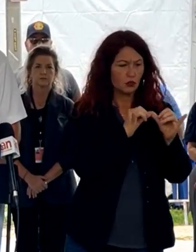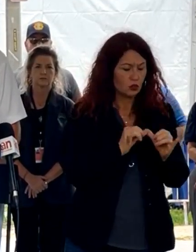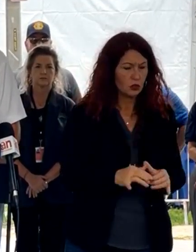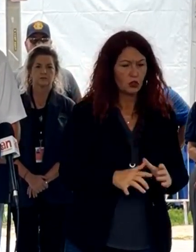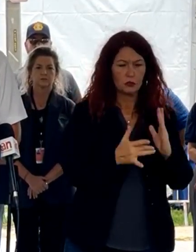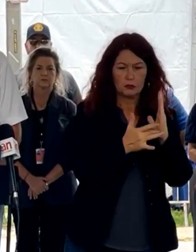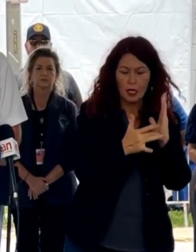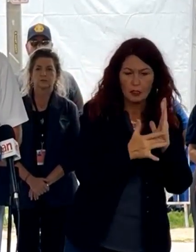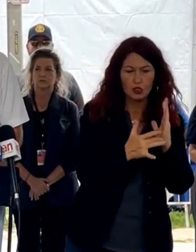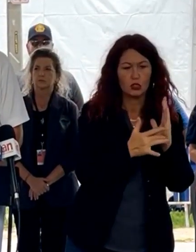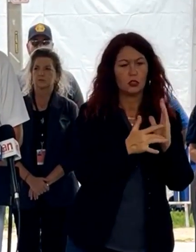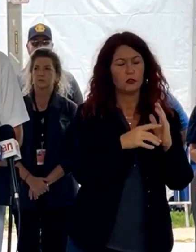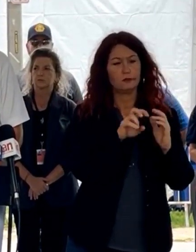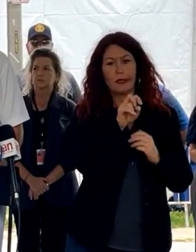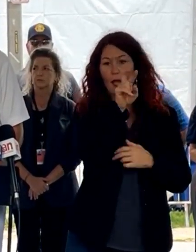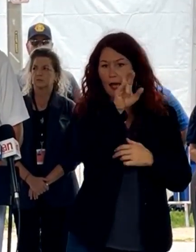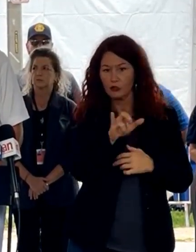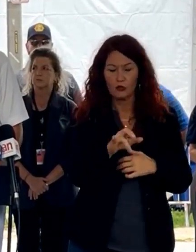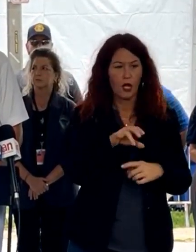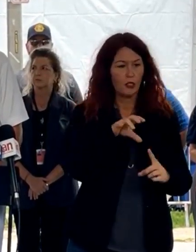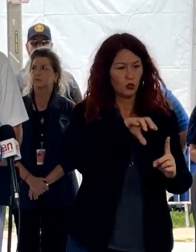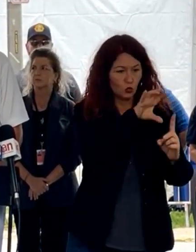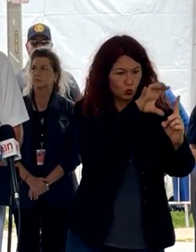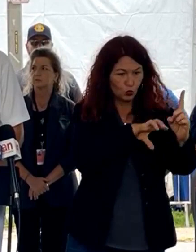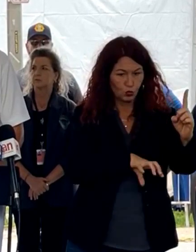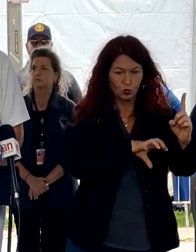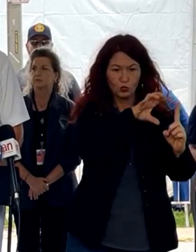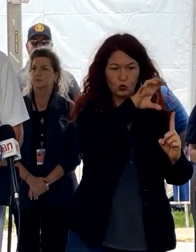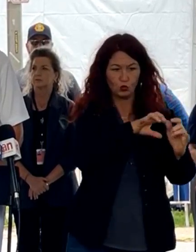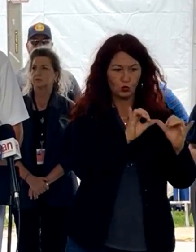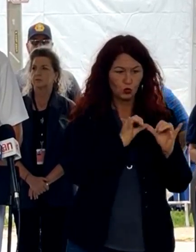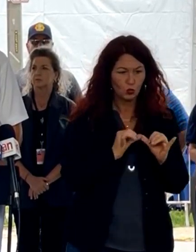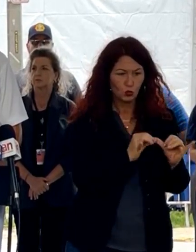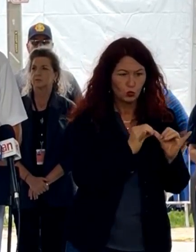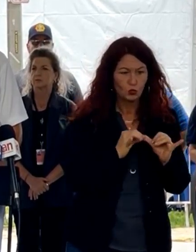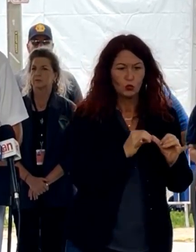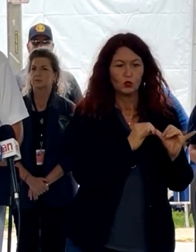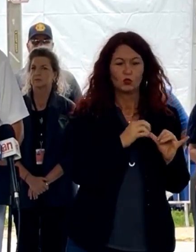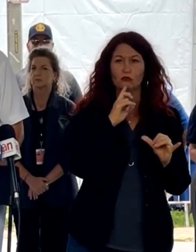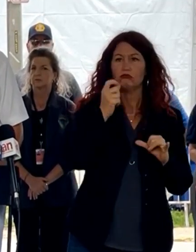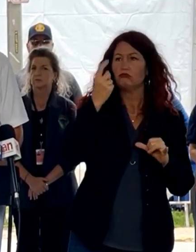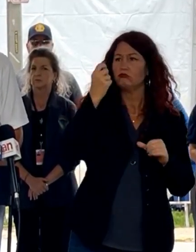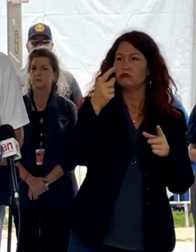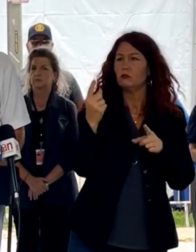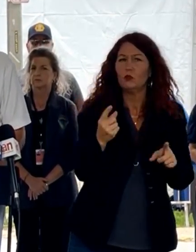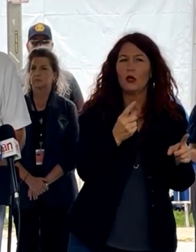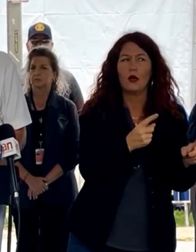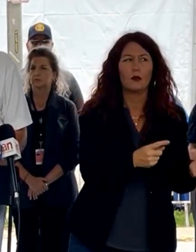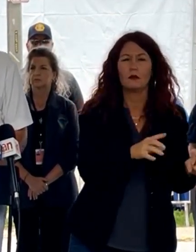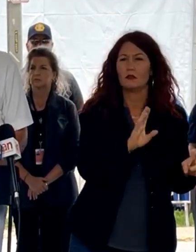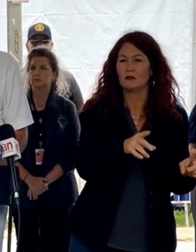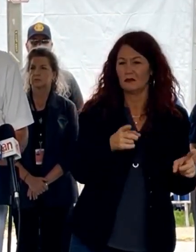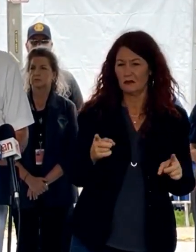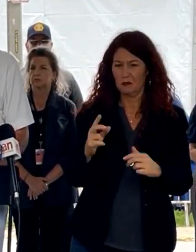the slabs, and try to get our arms around what may be happening, what did happen.